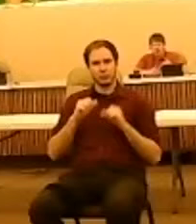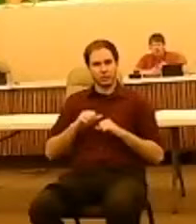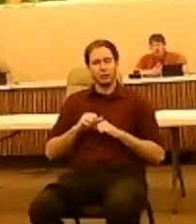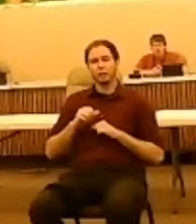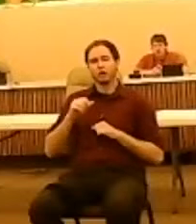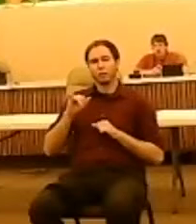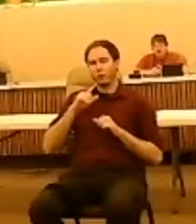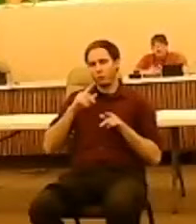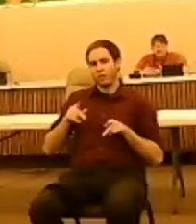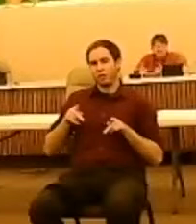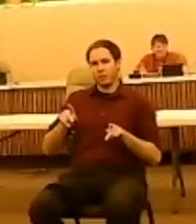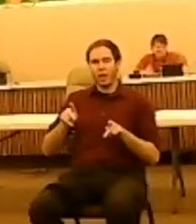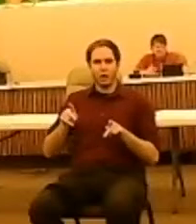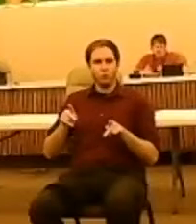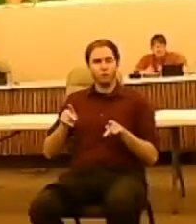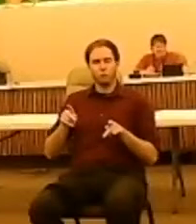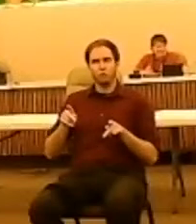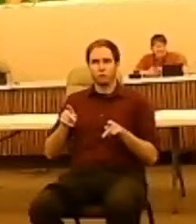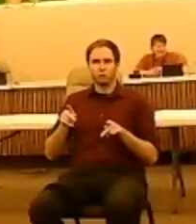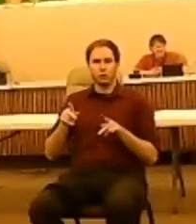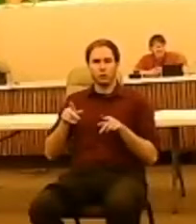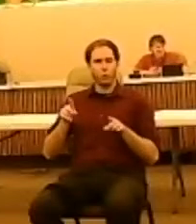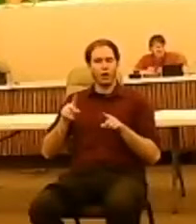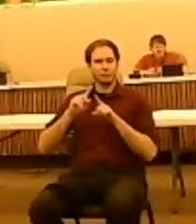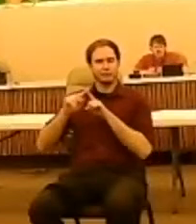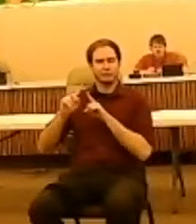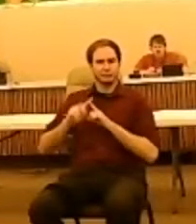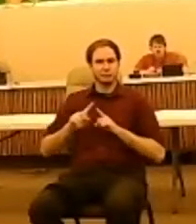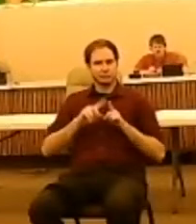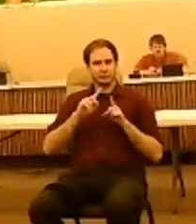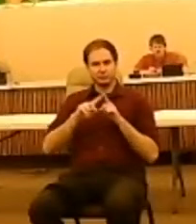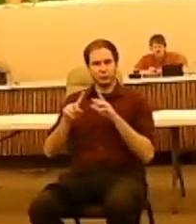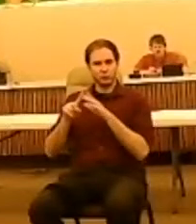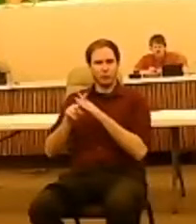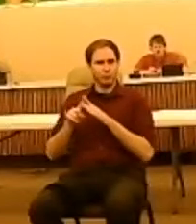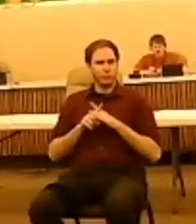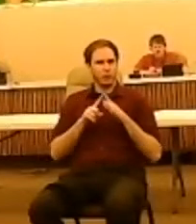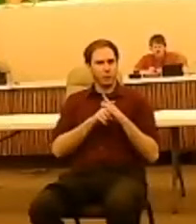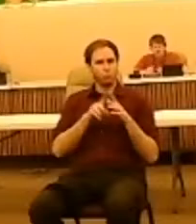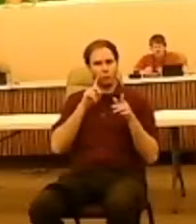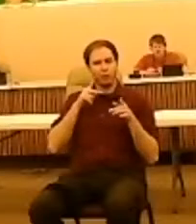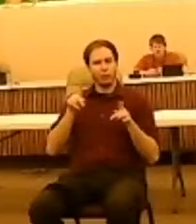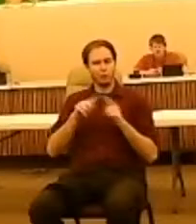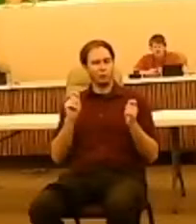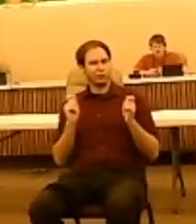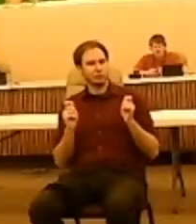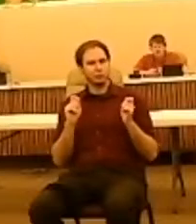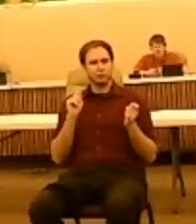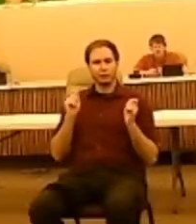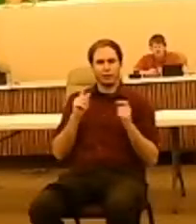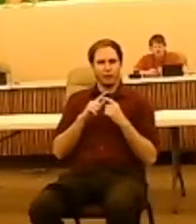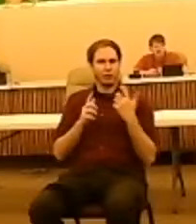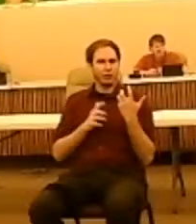That allows, as different things come in, it allows them to adapt to what